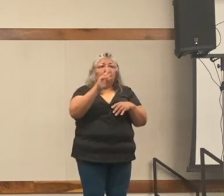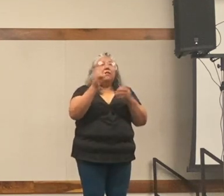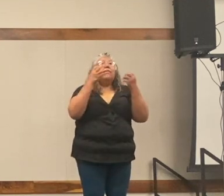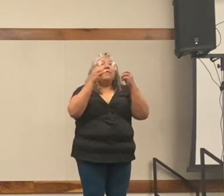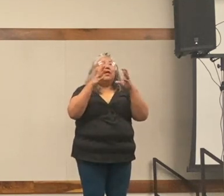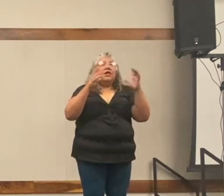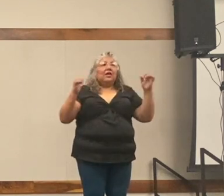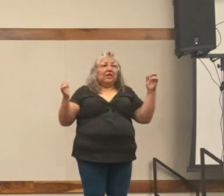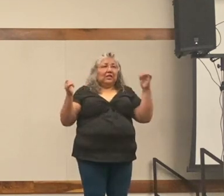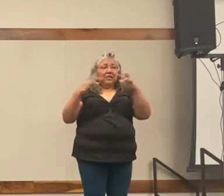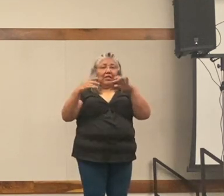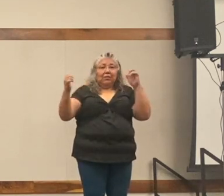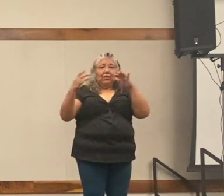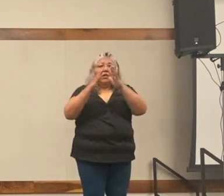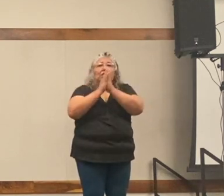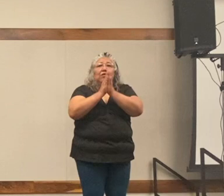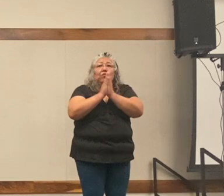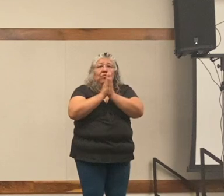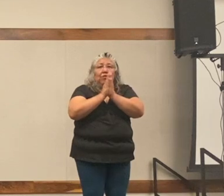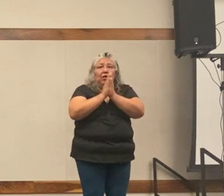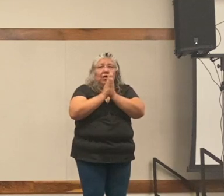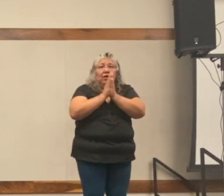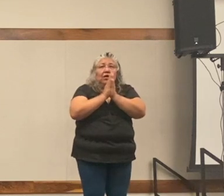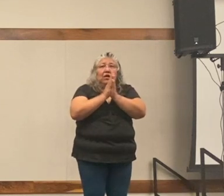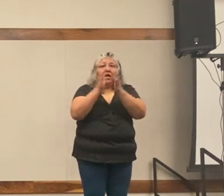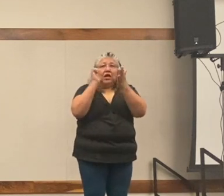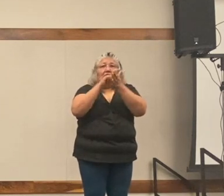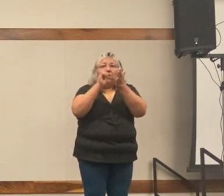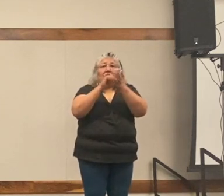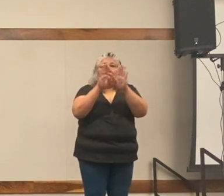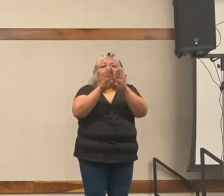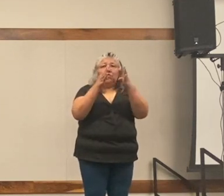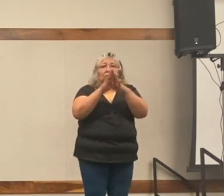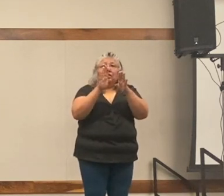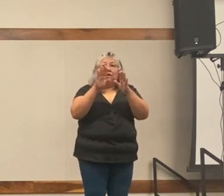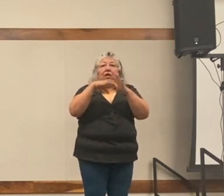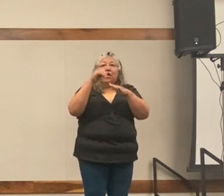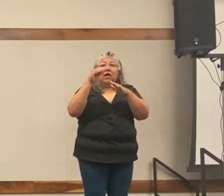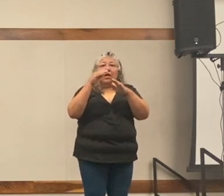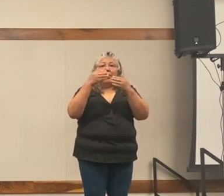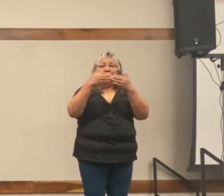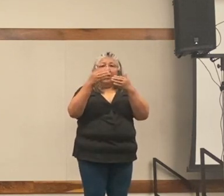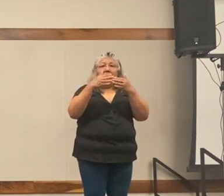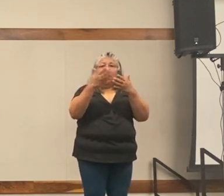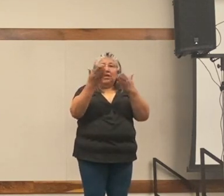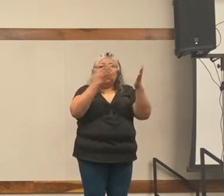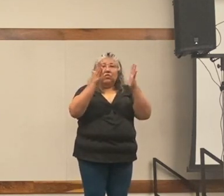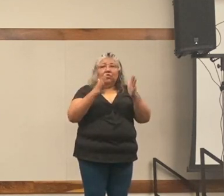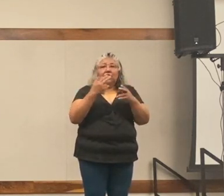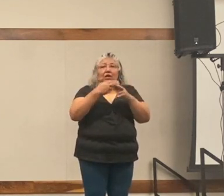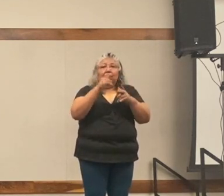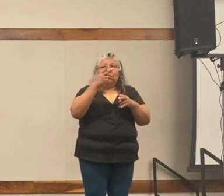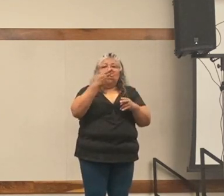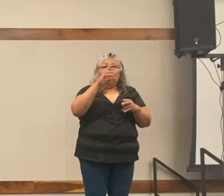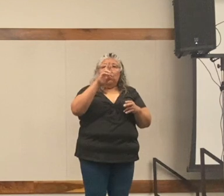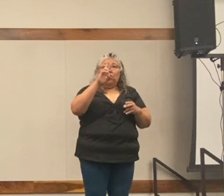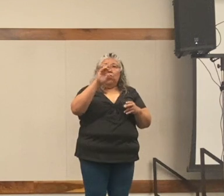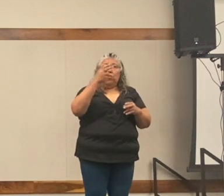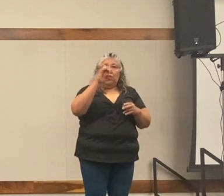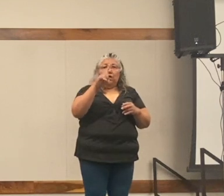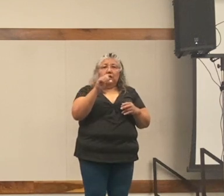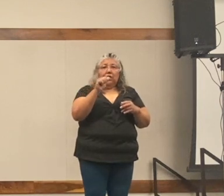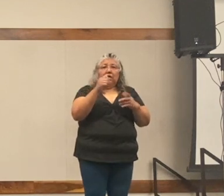had assembled and were praying. He knocked at the door of the outer gate, and a servant named Rhoda came to